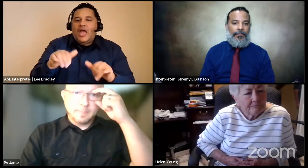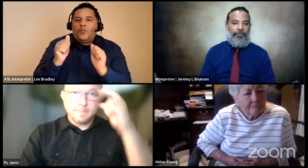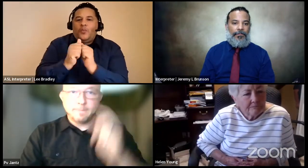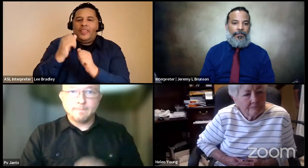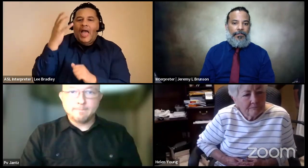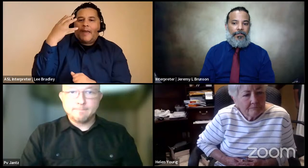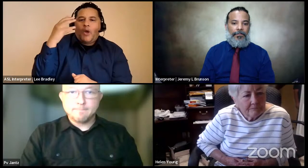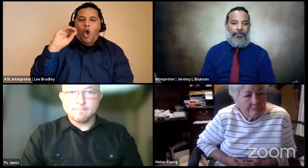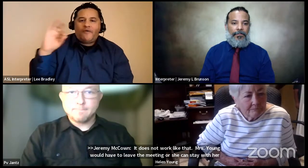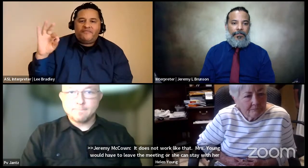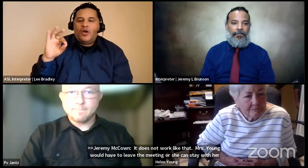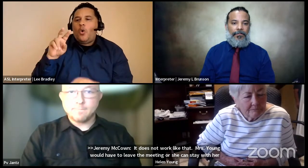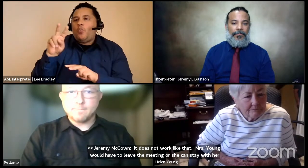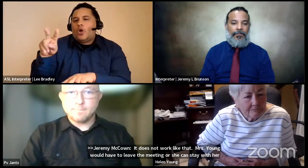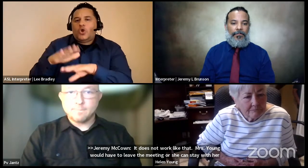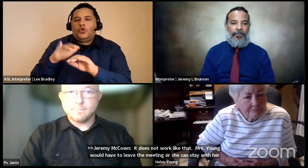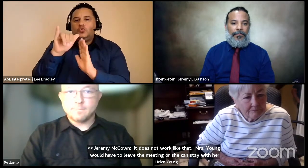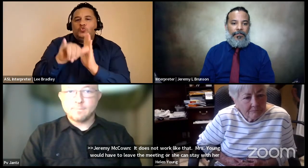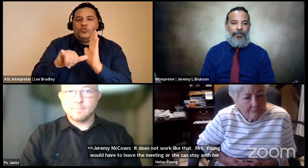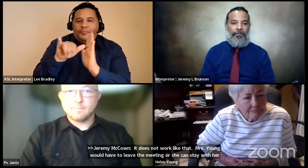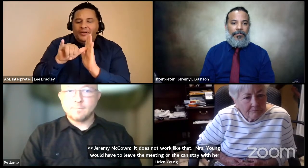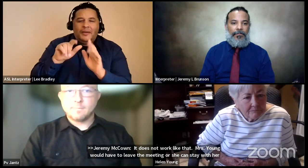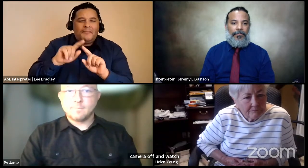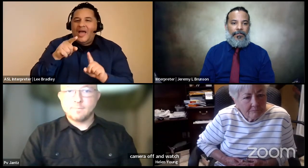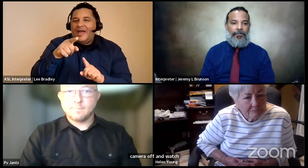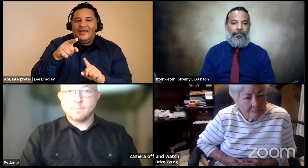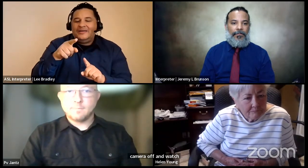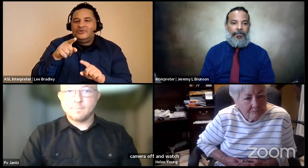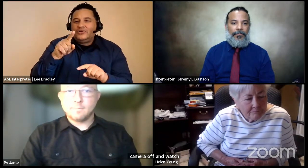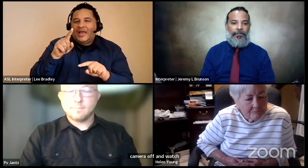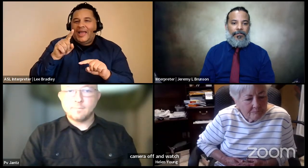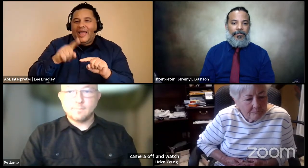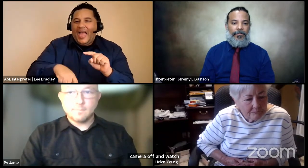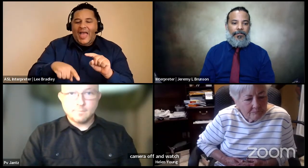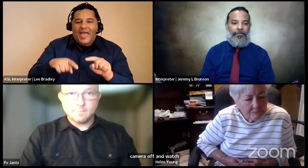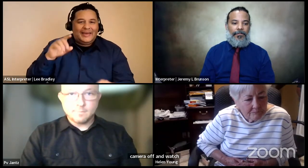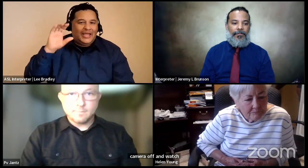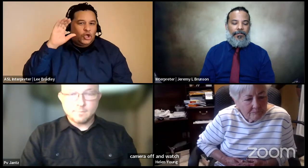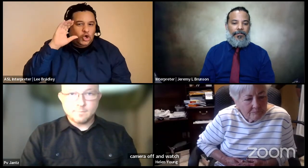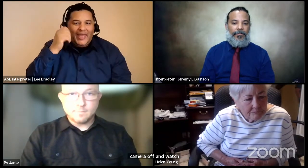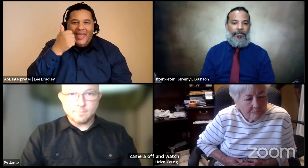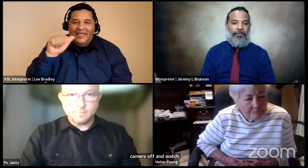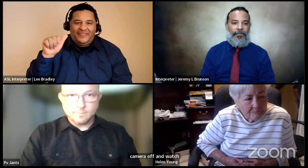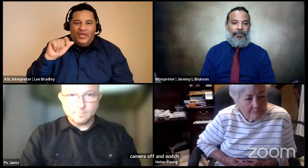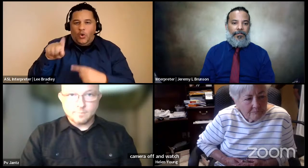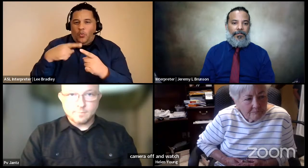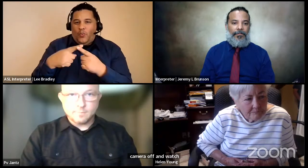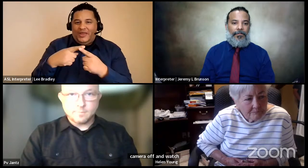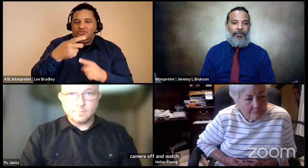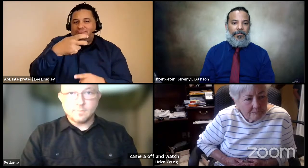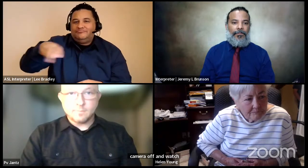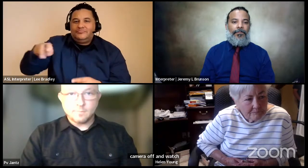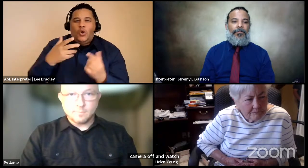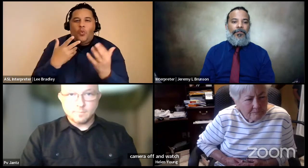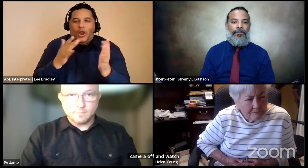it on YouTube, but she can't hear anything once she's in the waiting room, you know what I